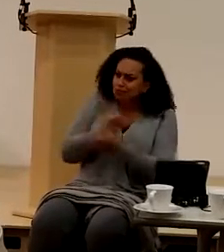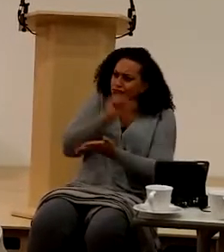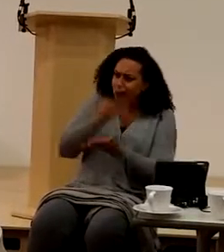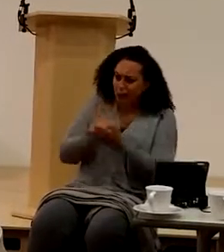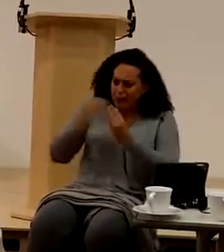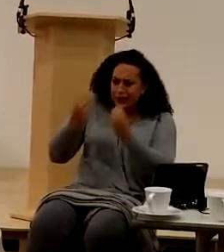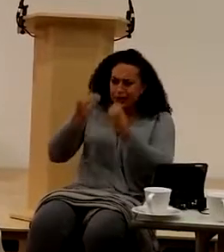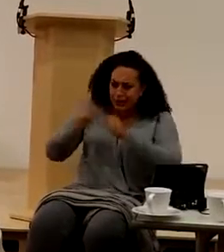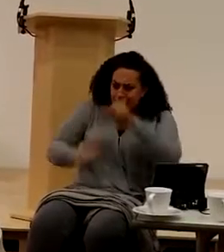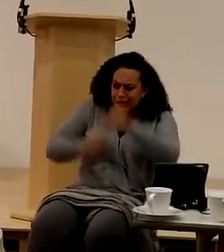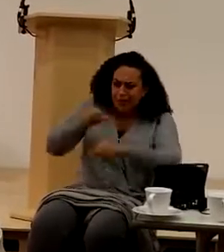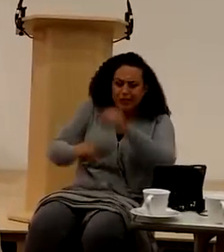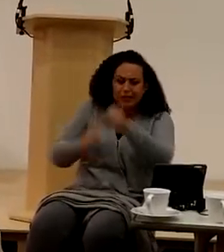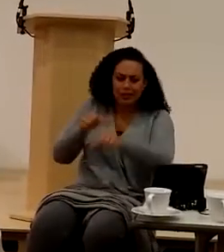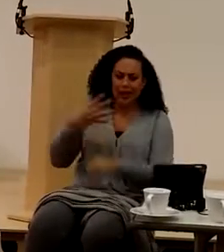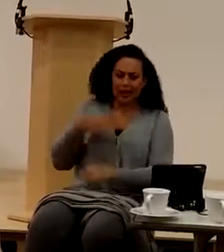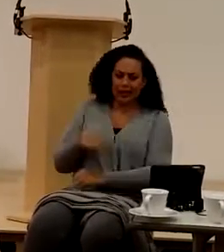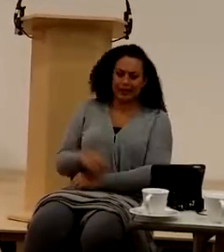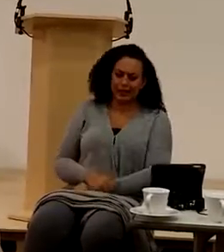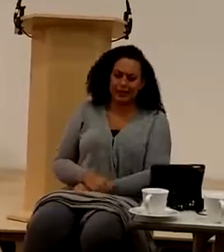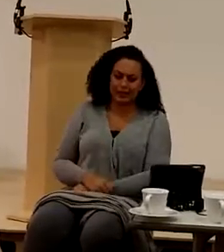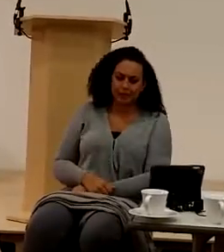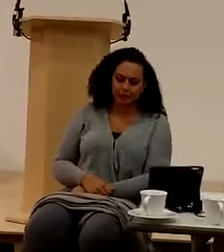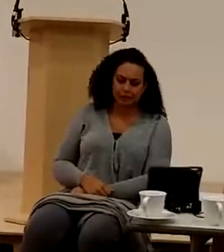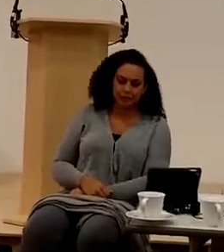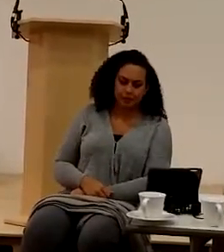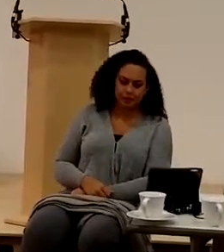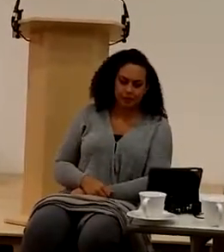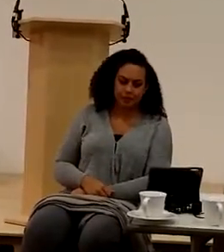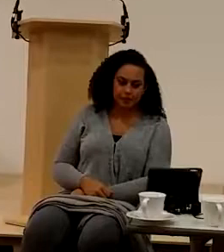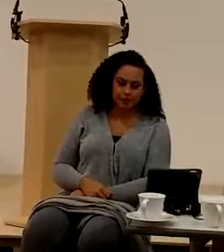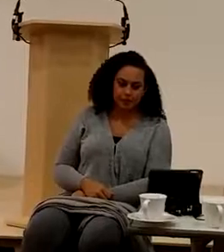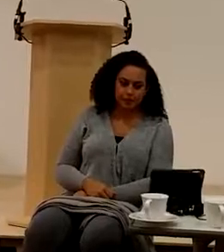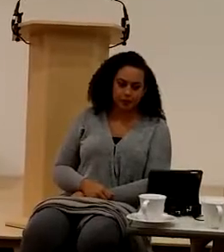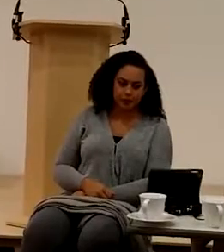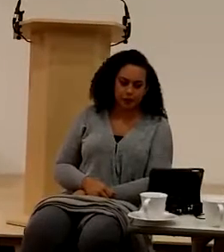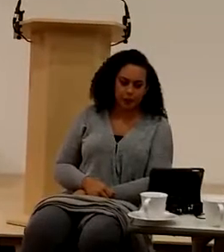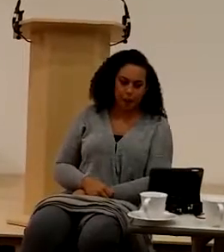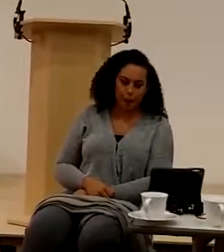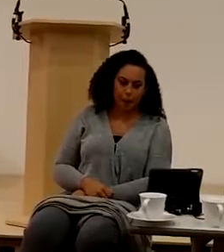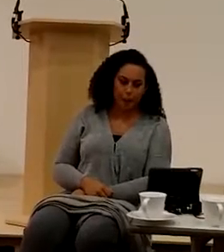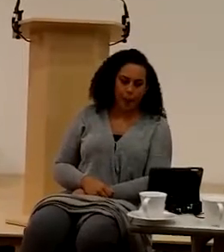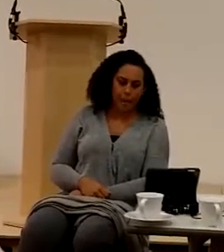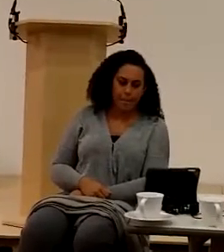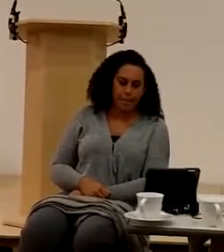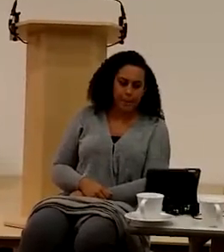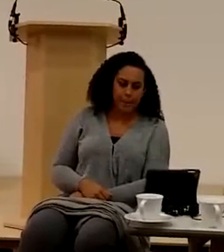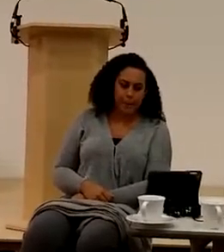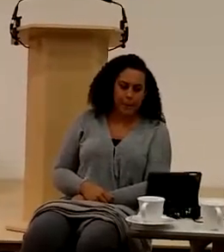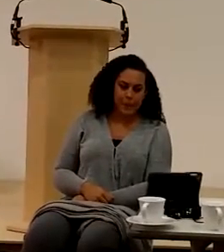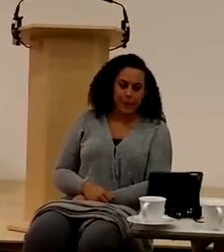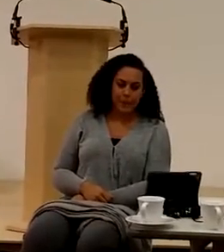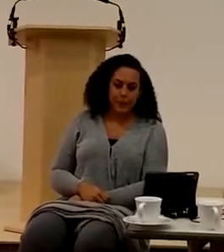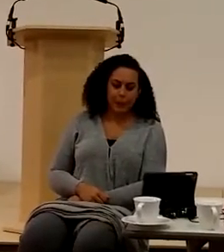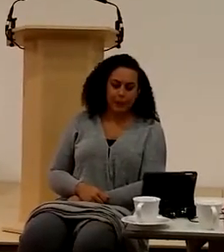establishing nationwide Centre for Independent